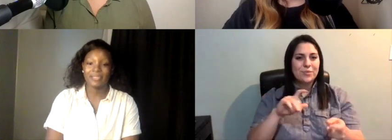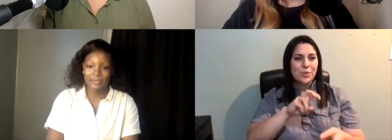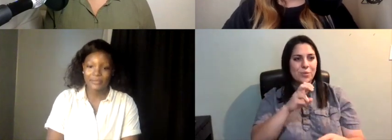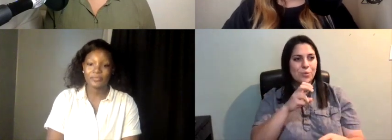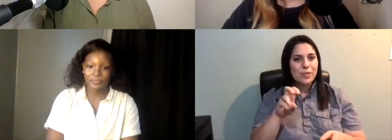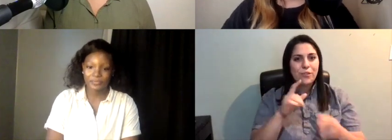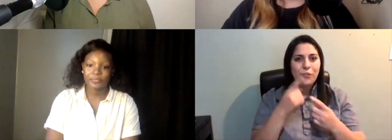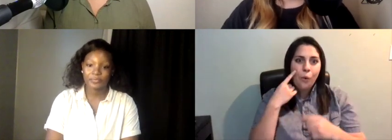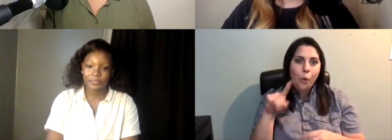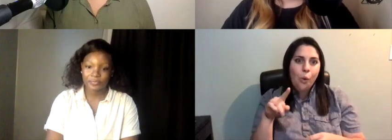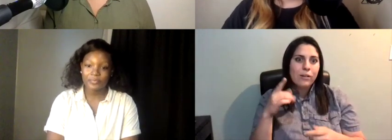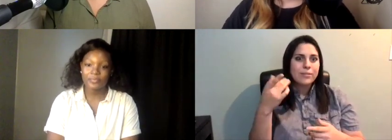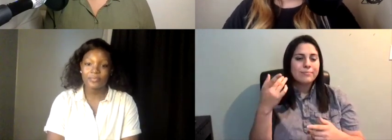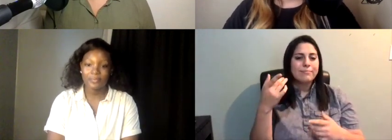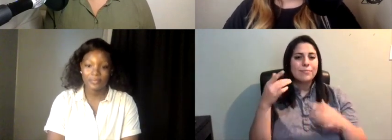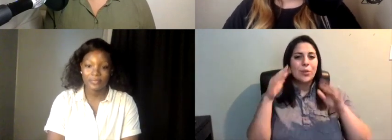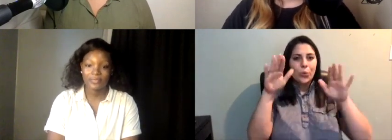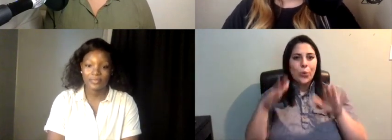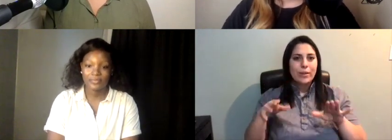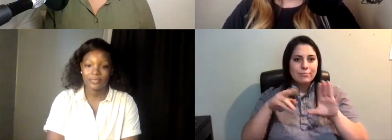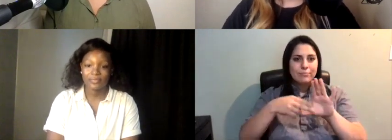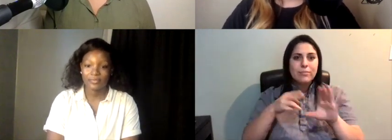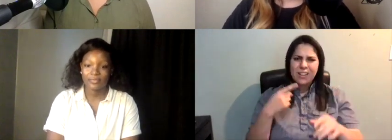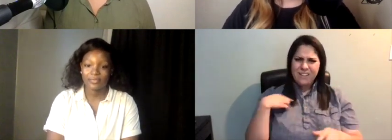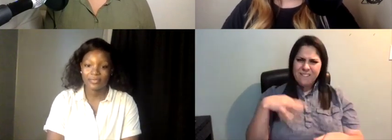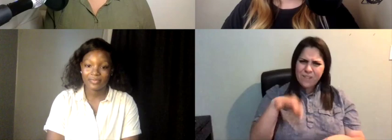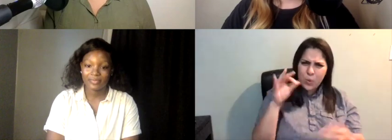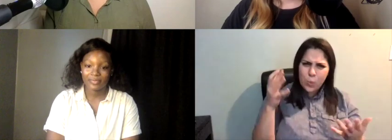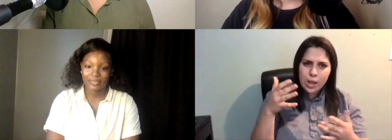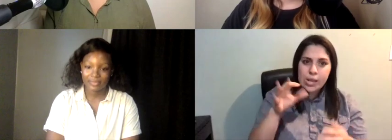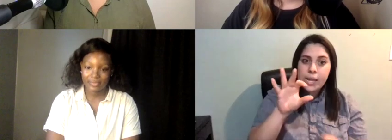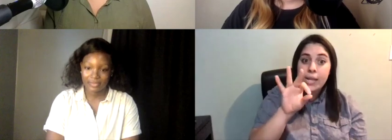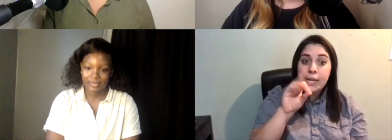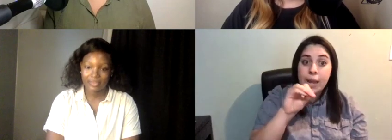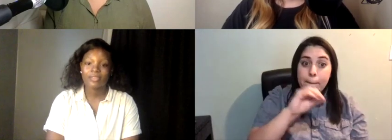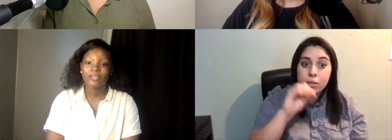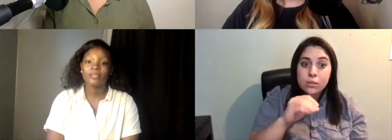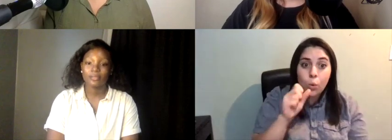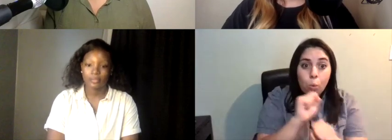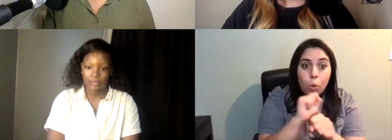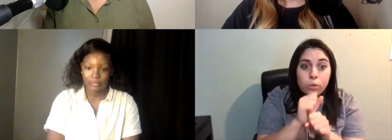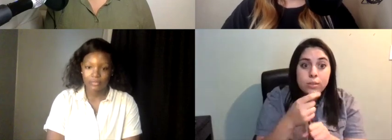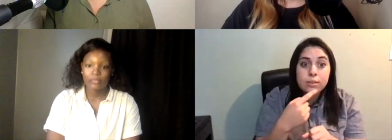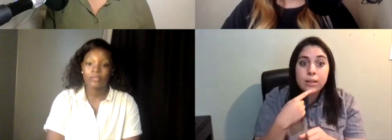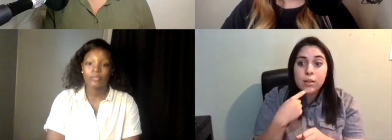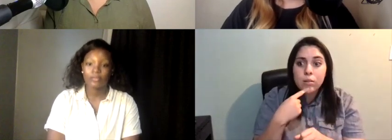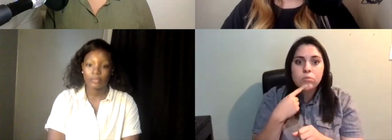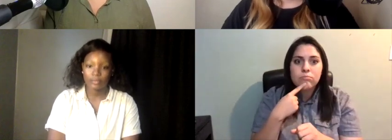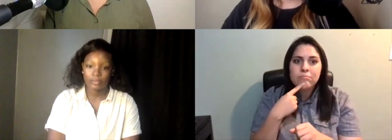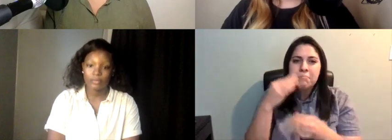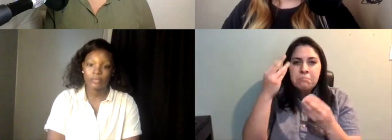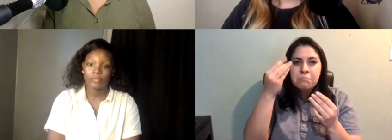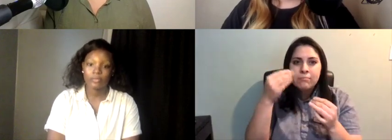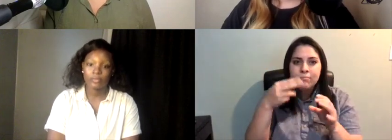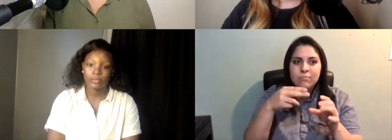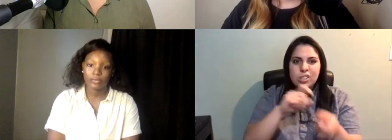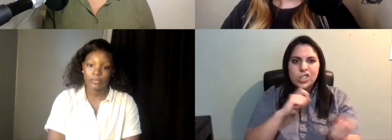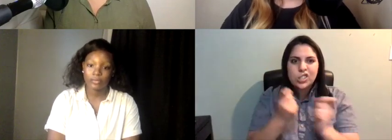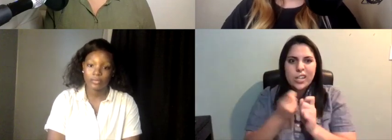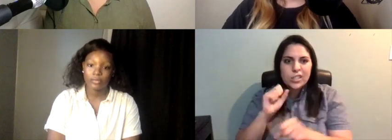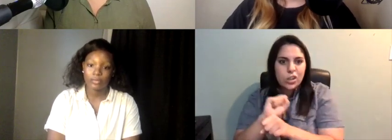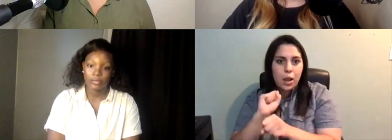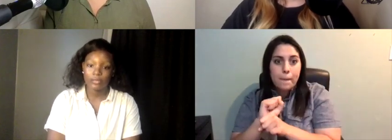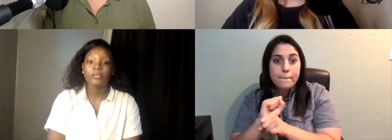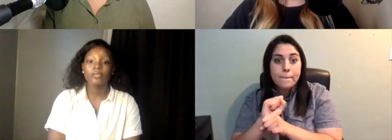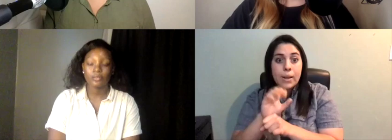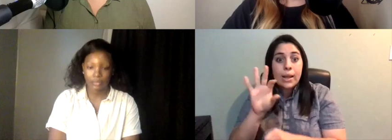was, quote, 95% of workers are currently considering changing their jobs and 92% are willing to switch industries